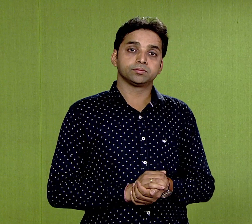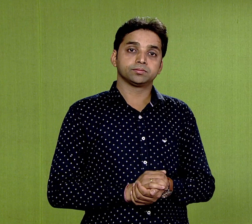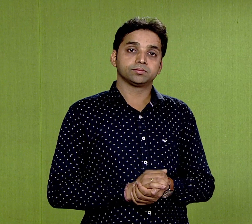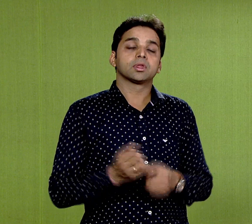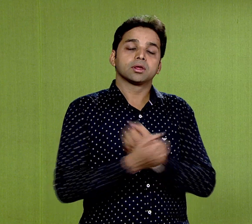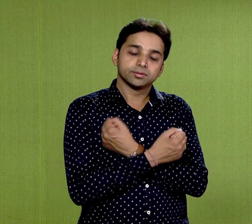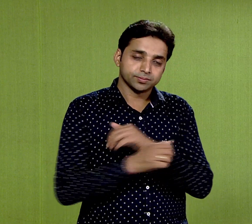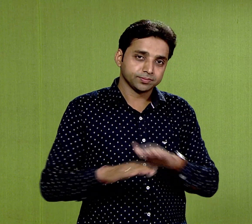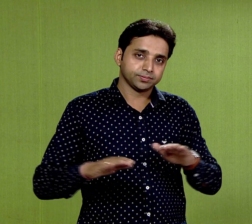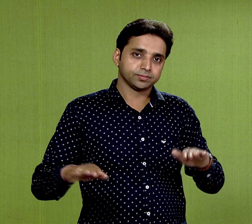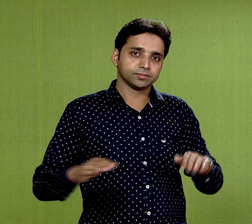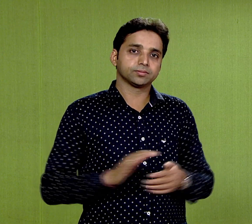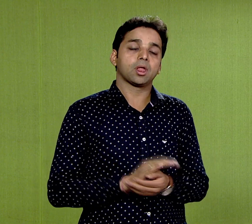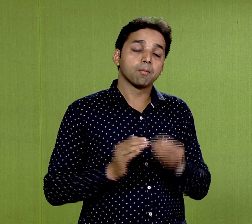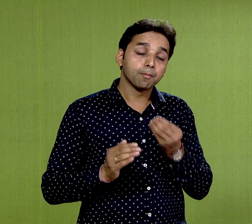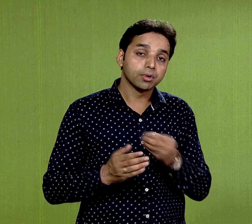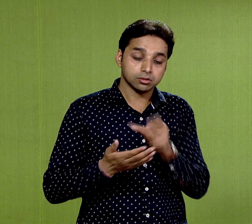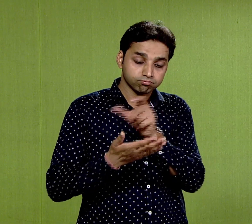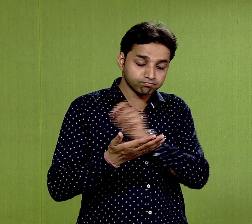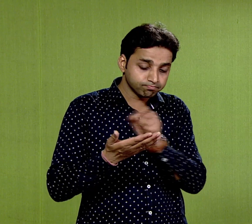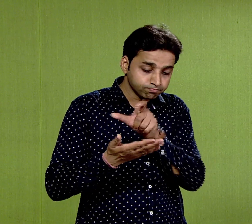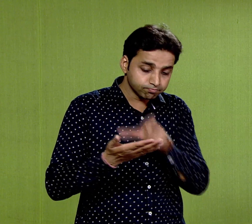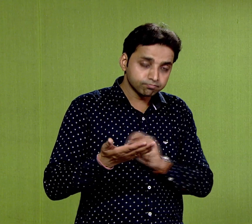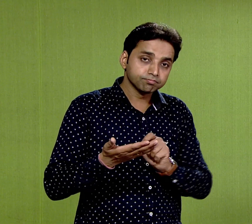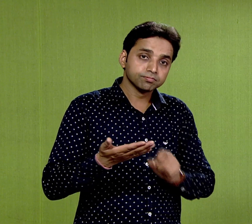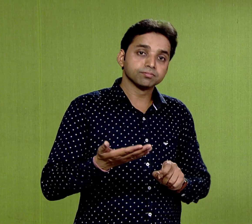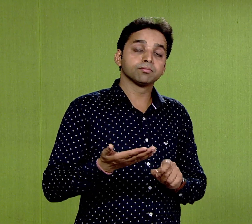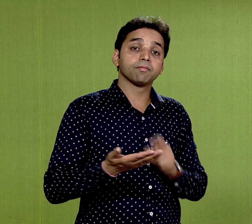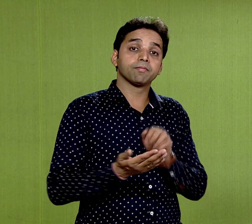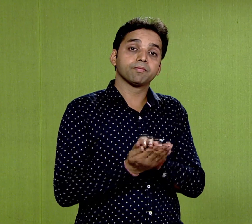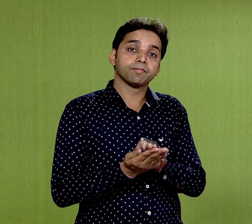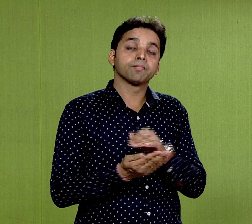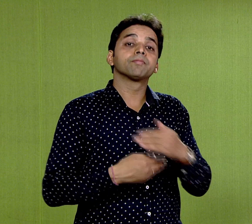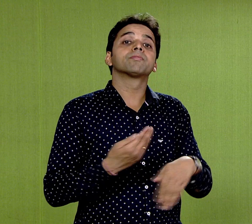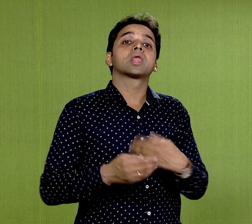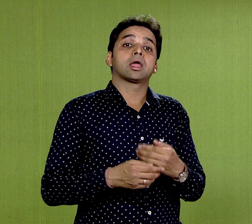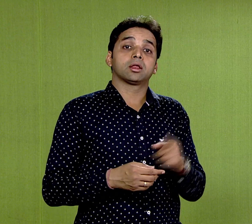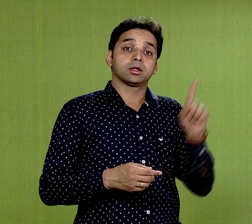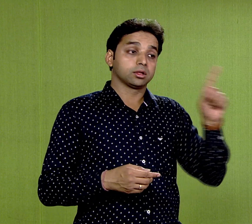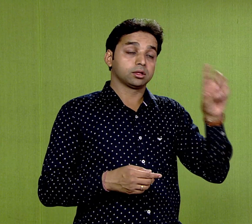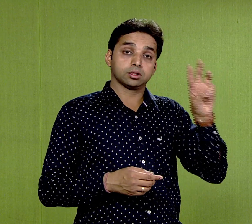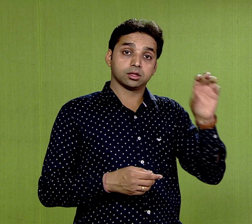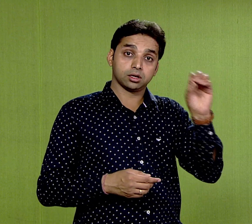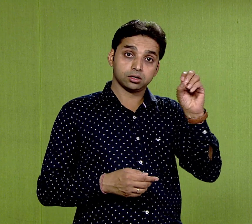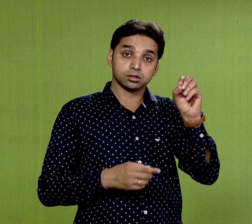Dear learners, please note that from the 13th century onwards,